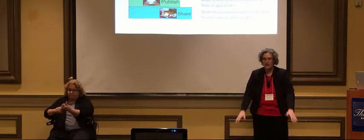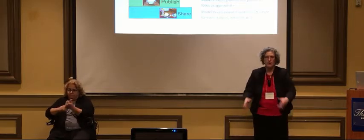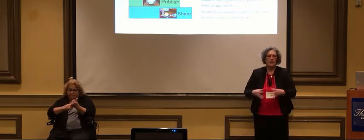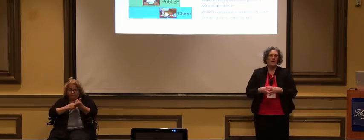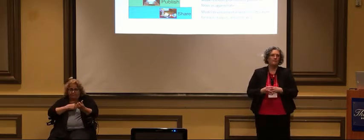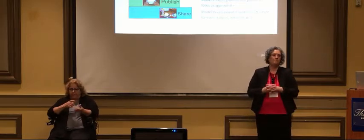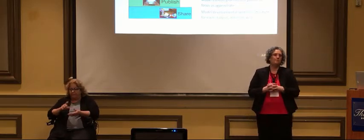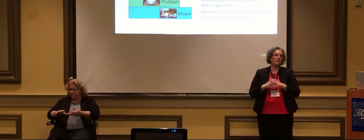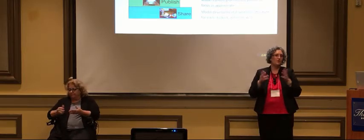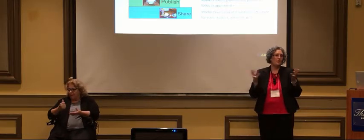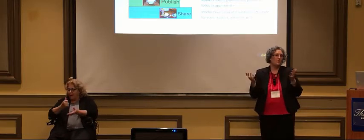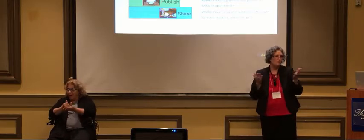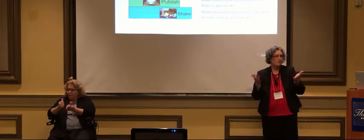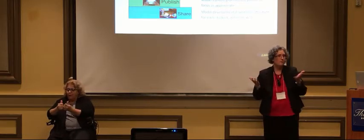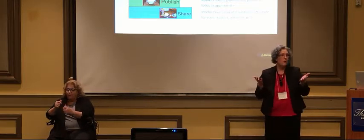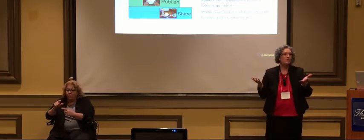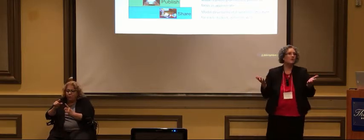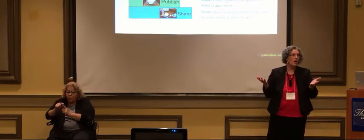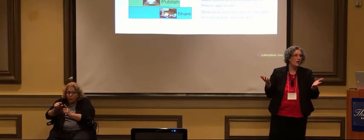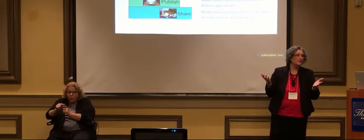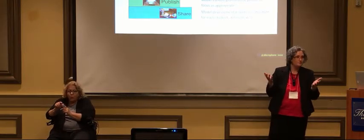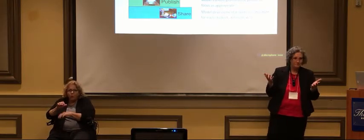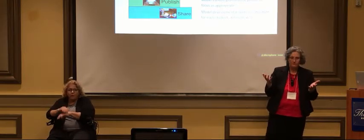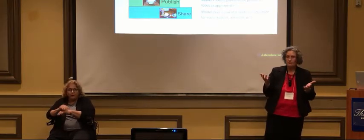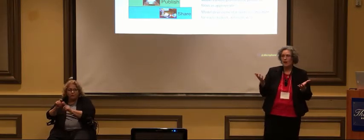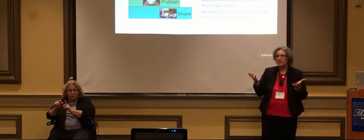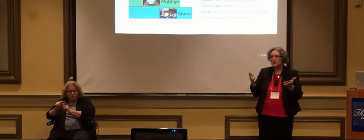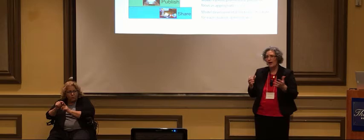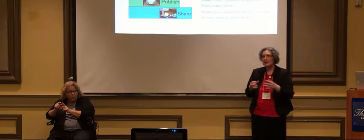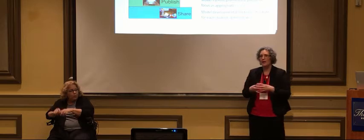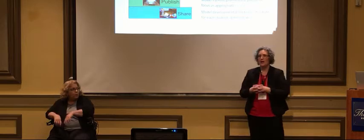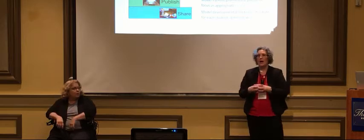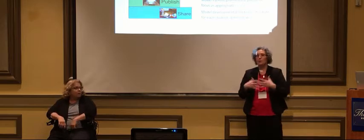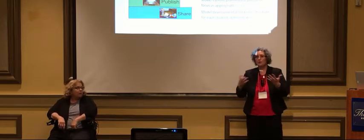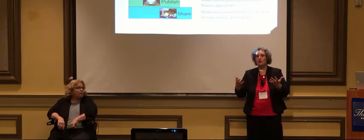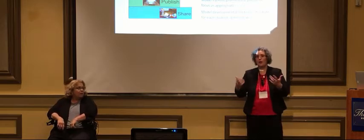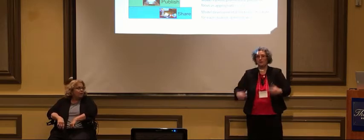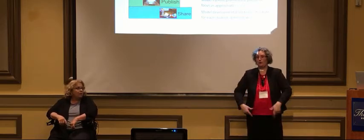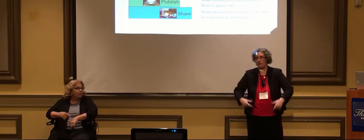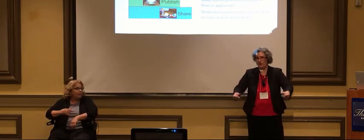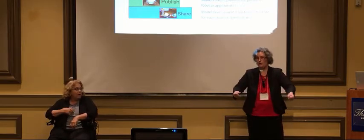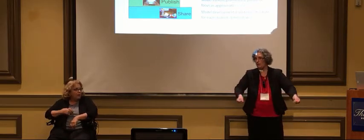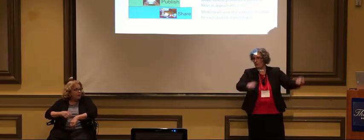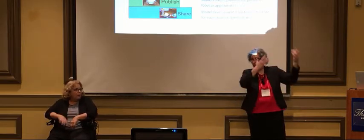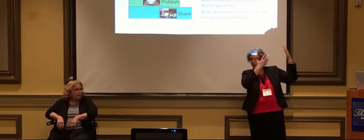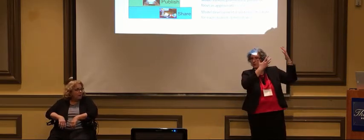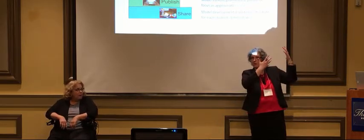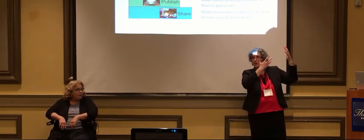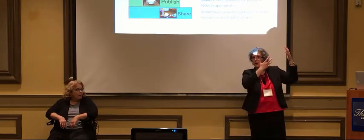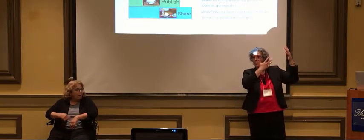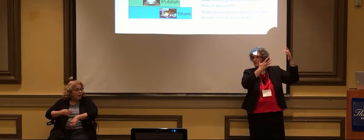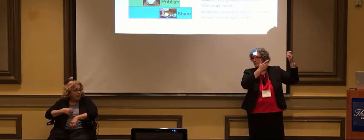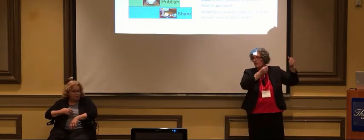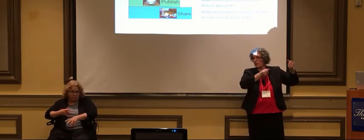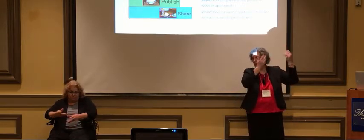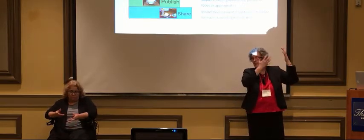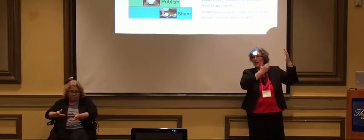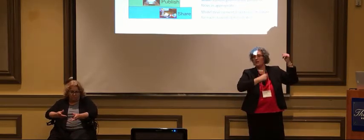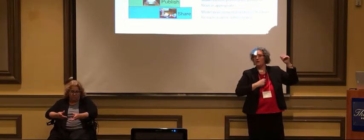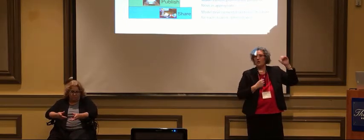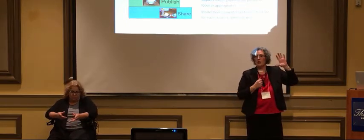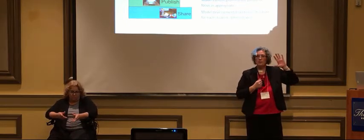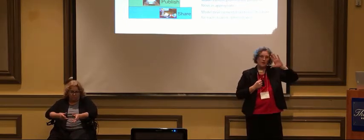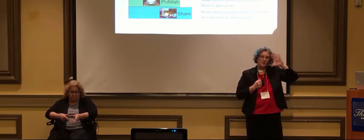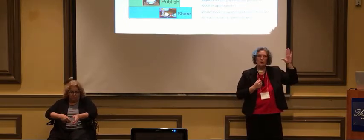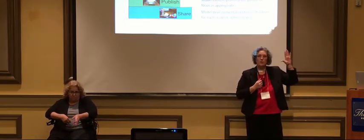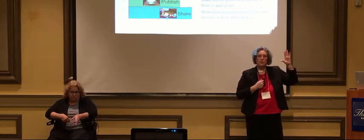dictionary. There's several modes of thought onto that. I prescribe to the throw a blank